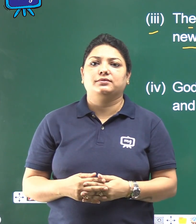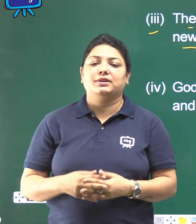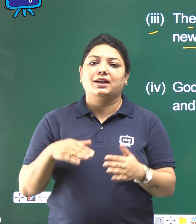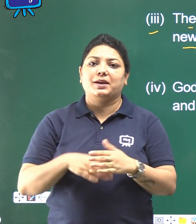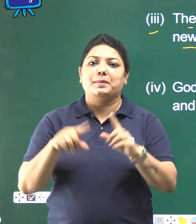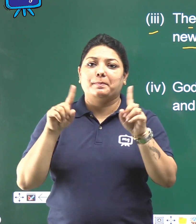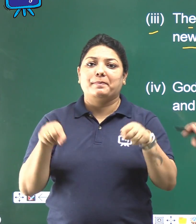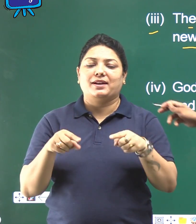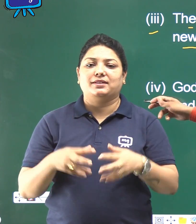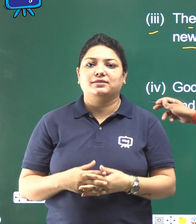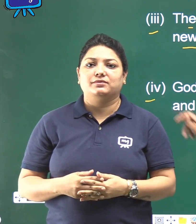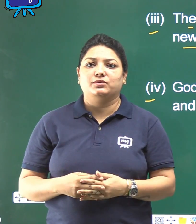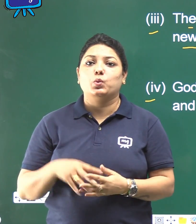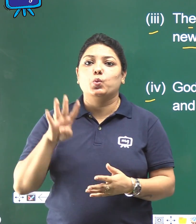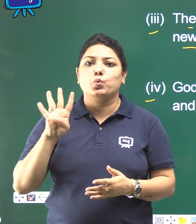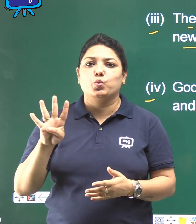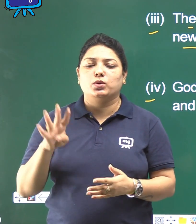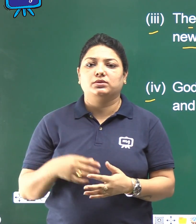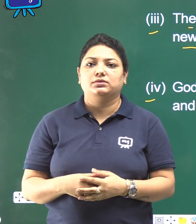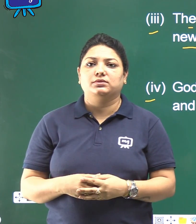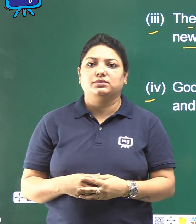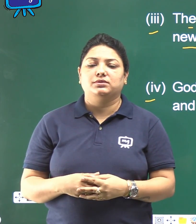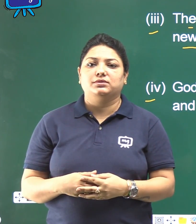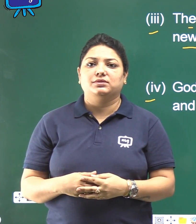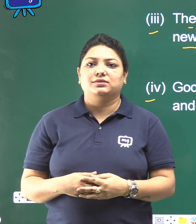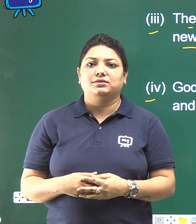the bracket. Fourth,